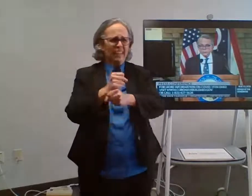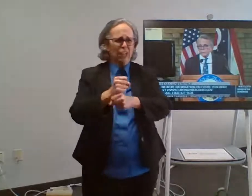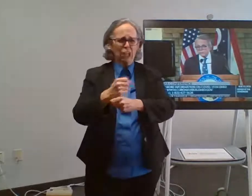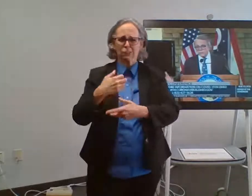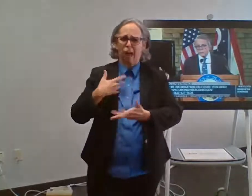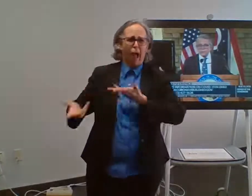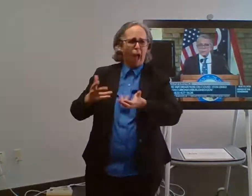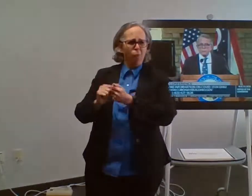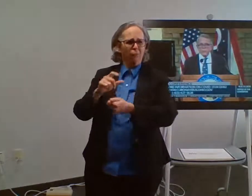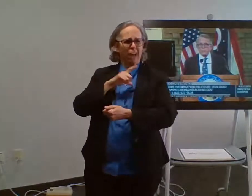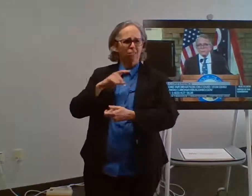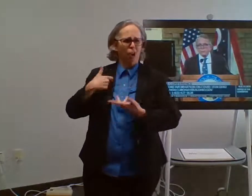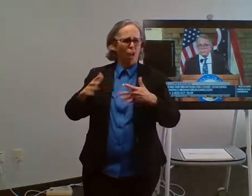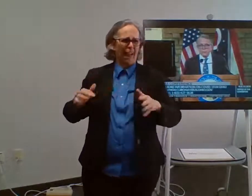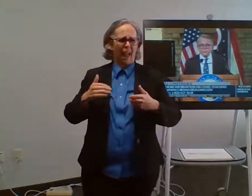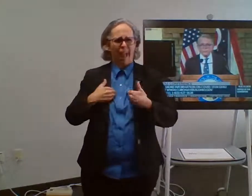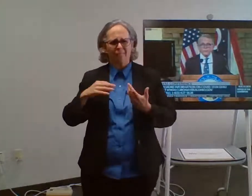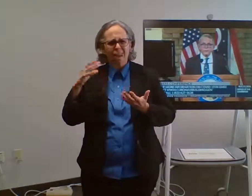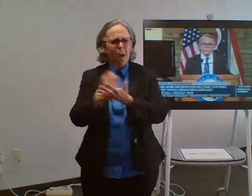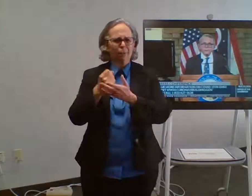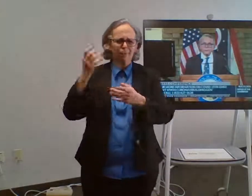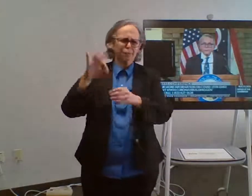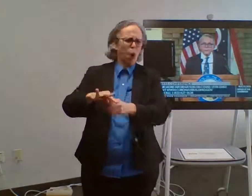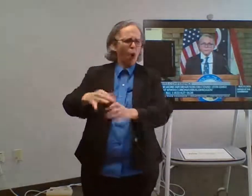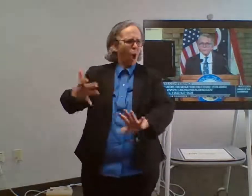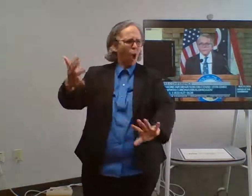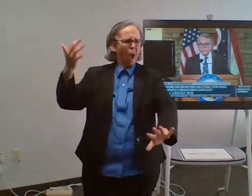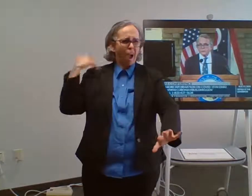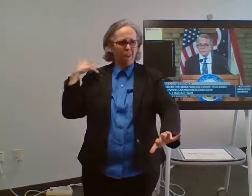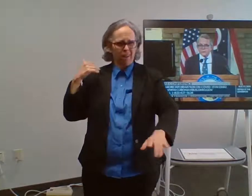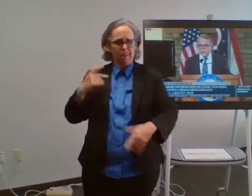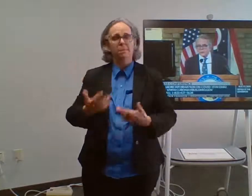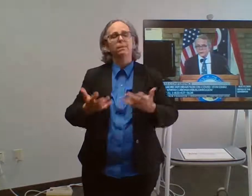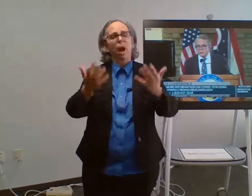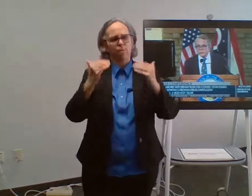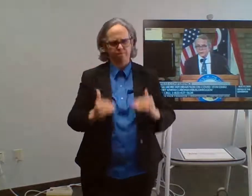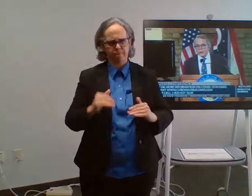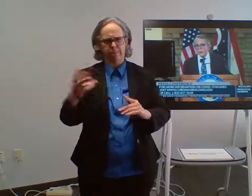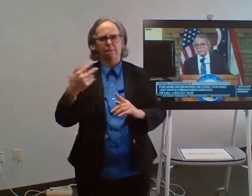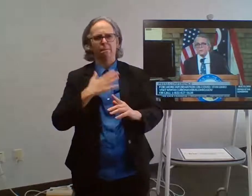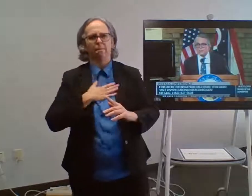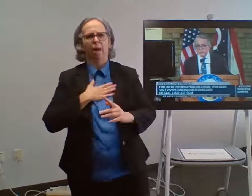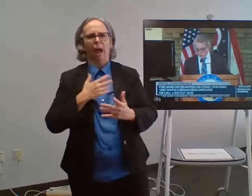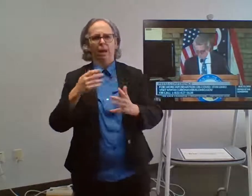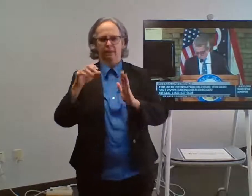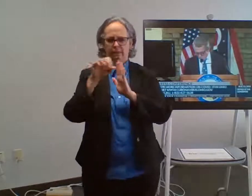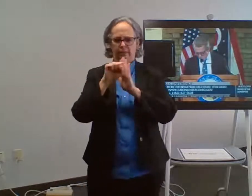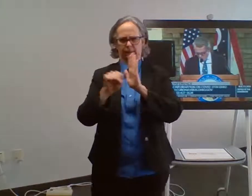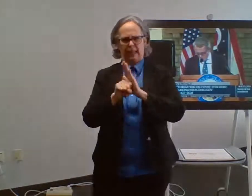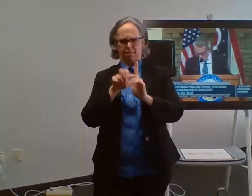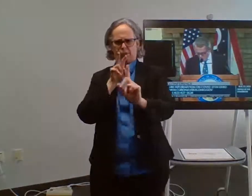representative of my friends who run cities and villages and townships and counties.